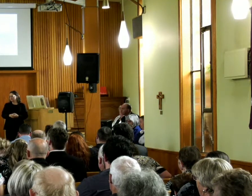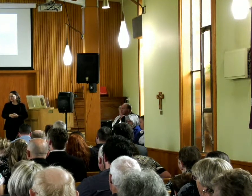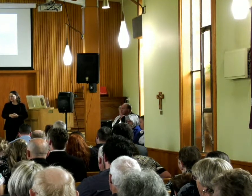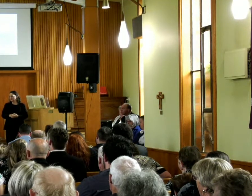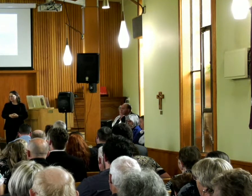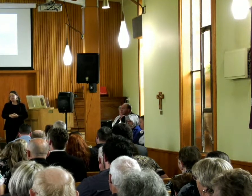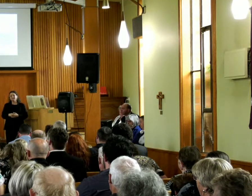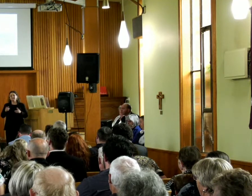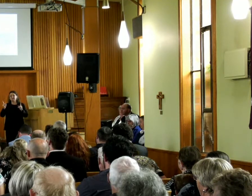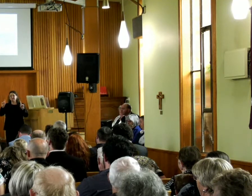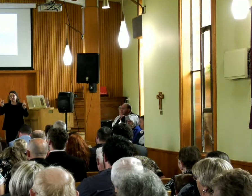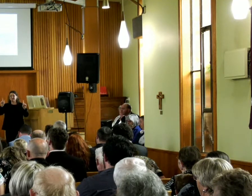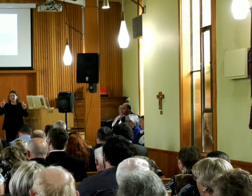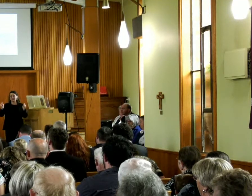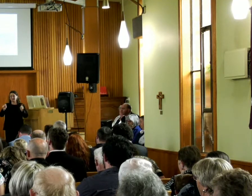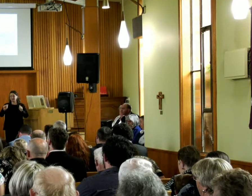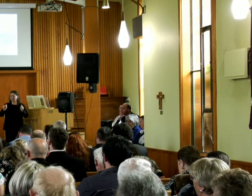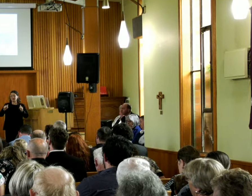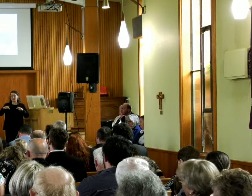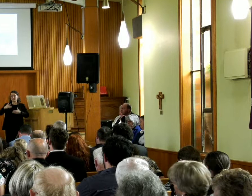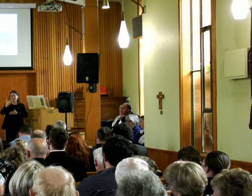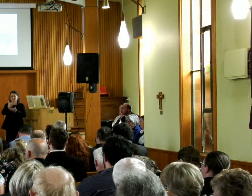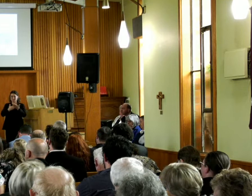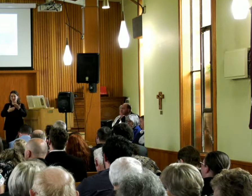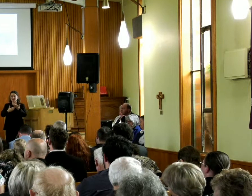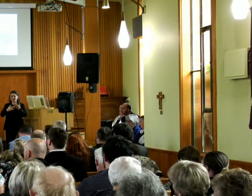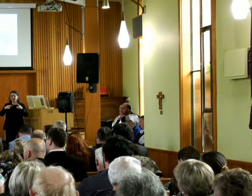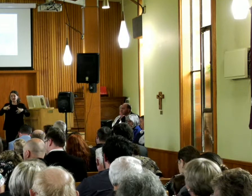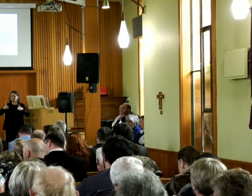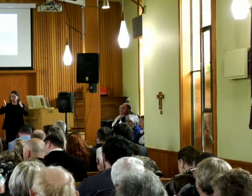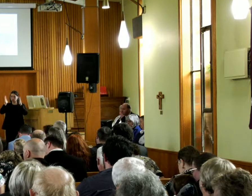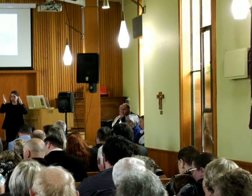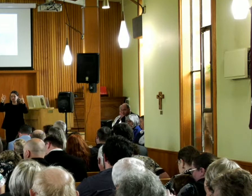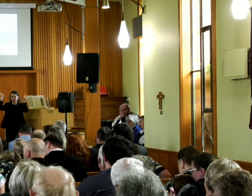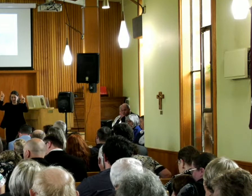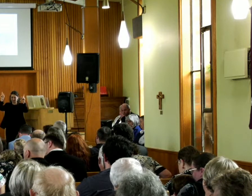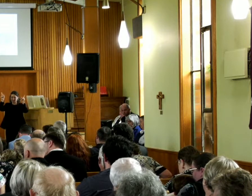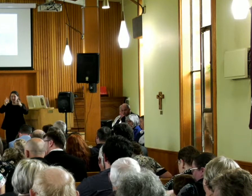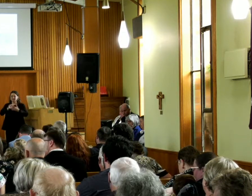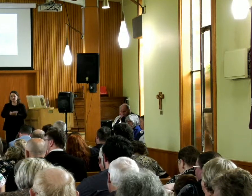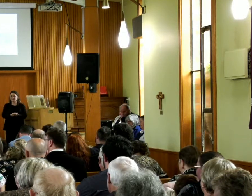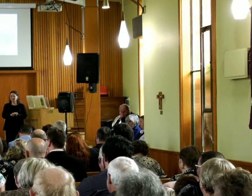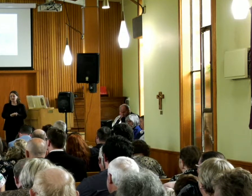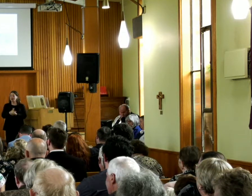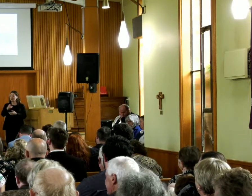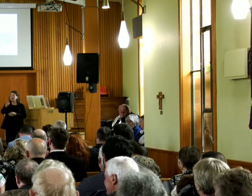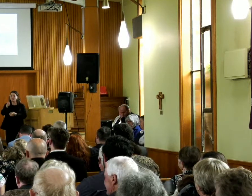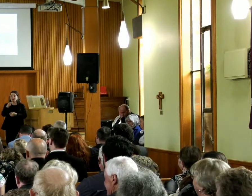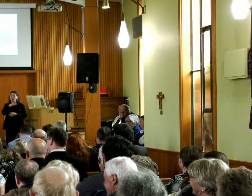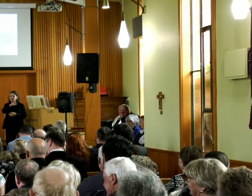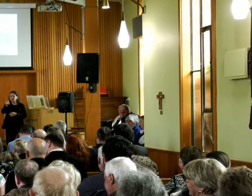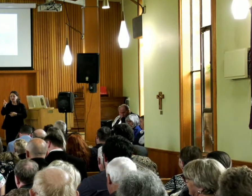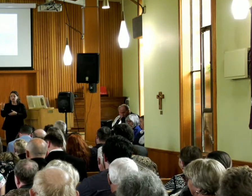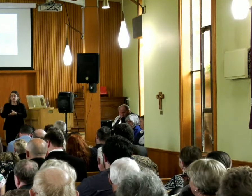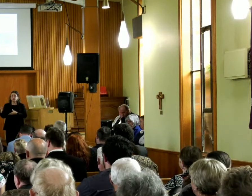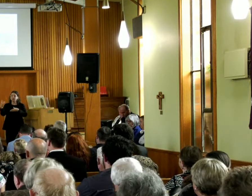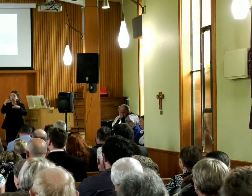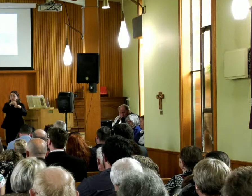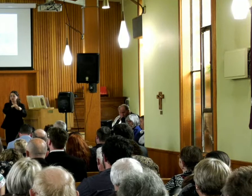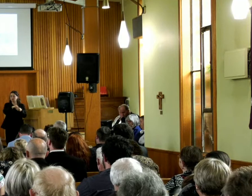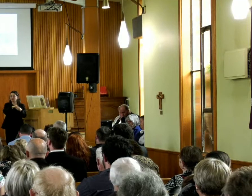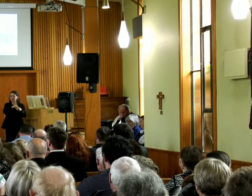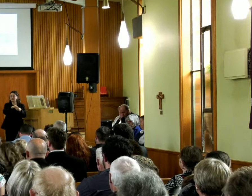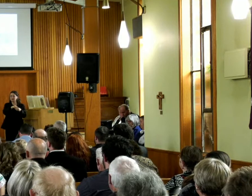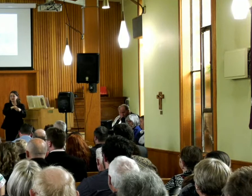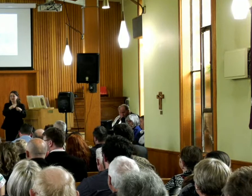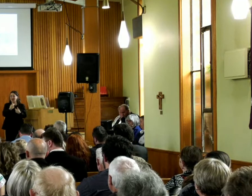That concludes the part of the service here in the church today, ladies and gentlemen. I would invite you to continue with